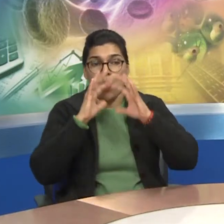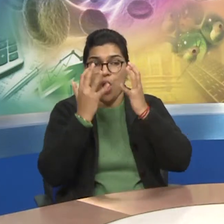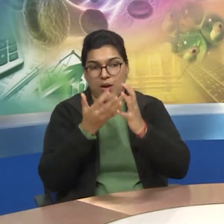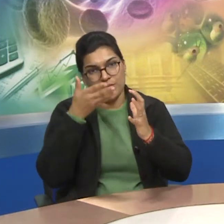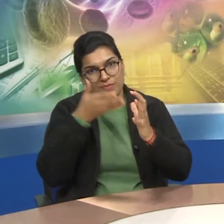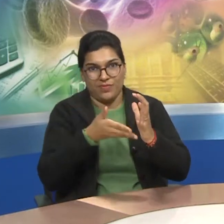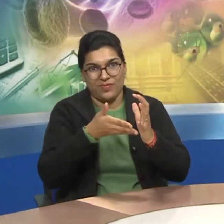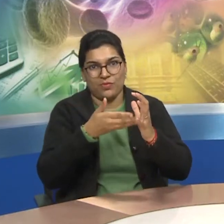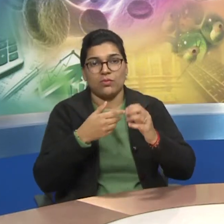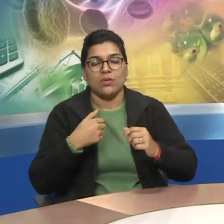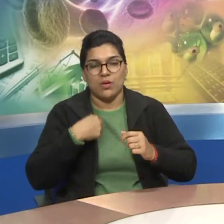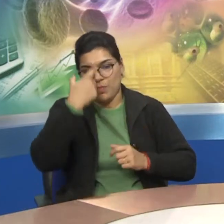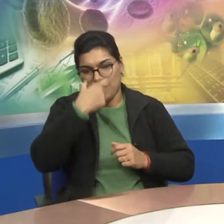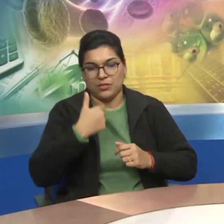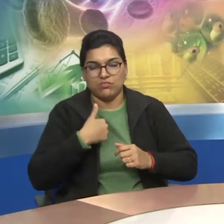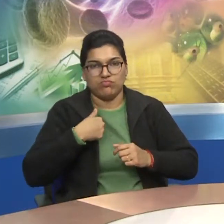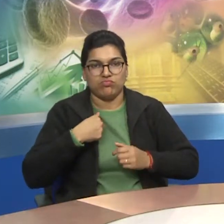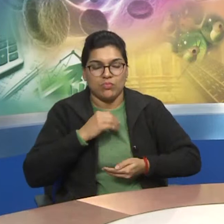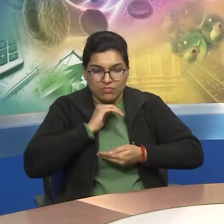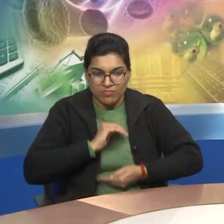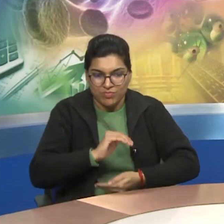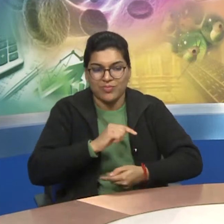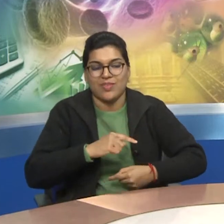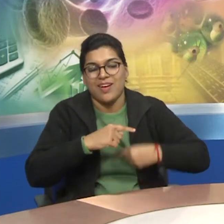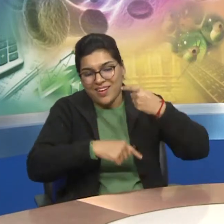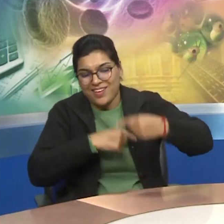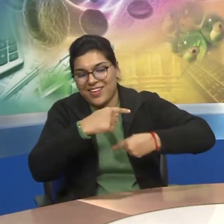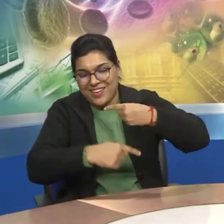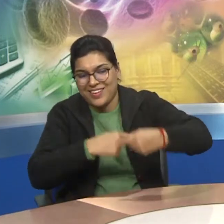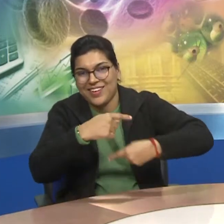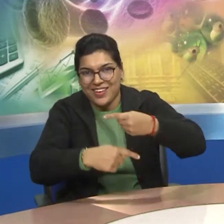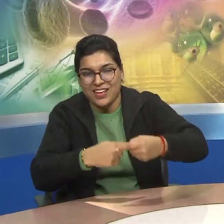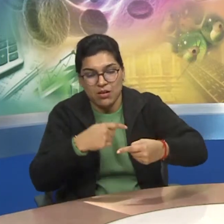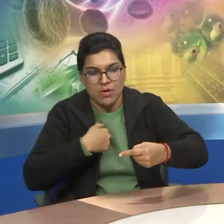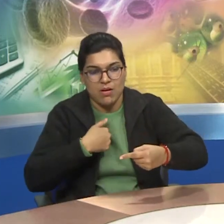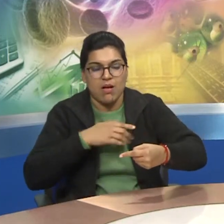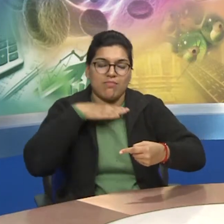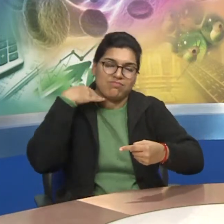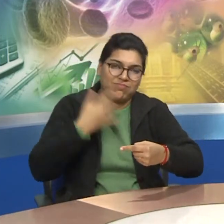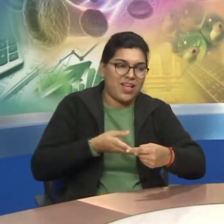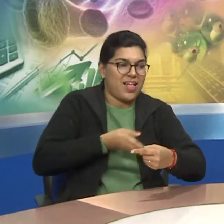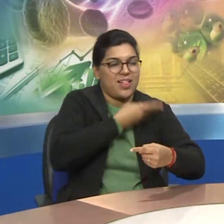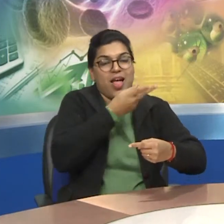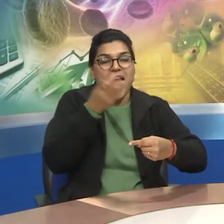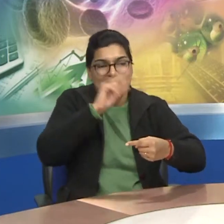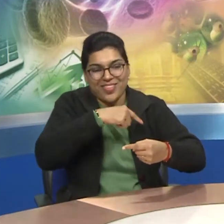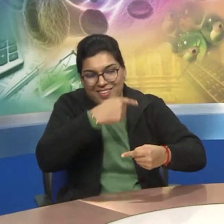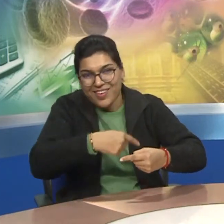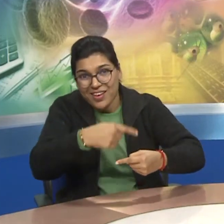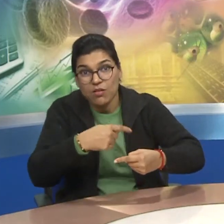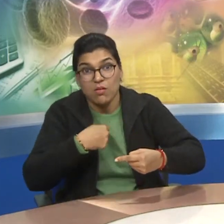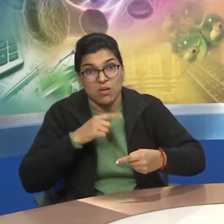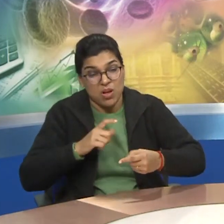We should try to leave the earth in a good condition for the future generation.